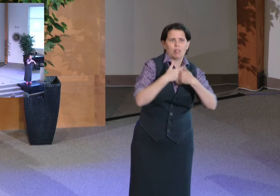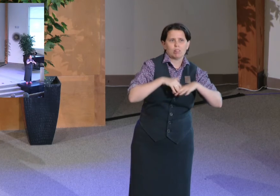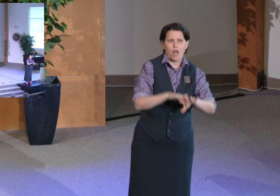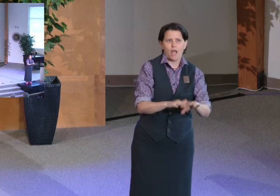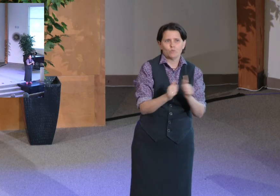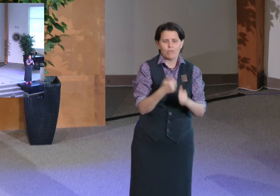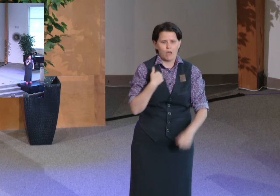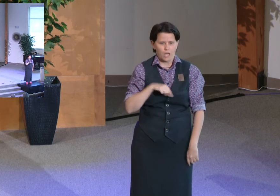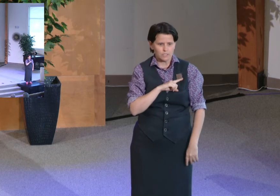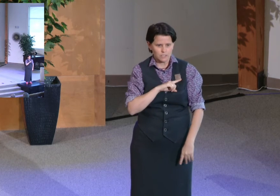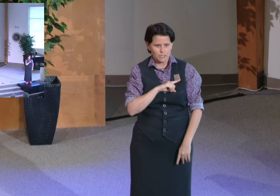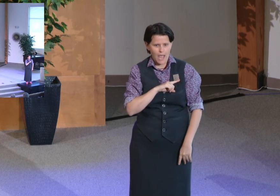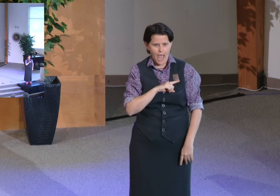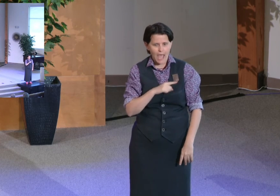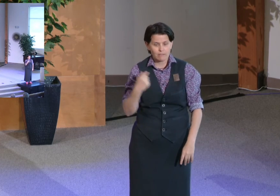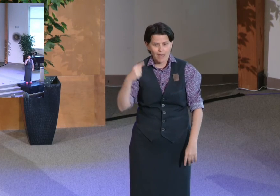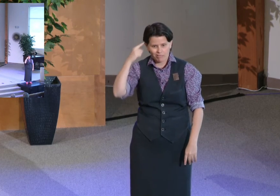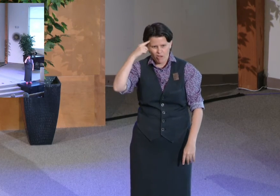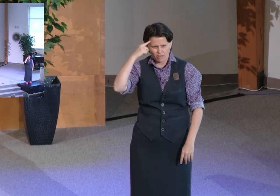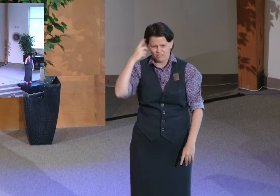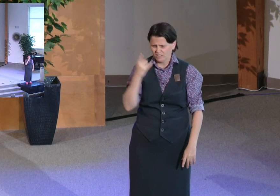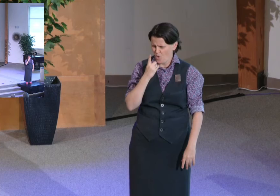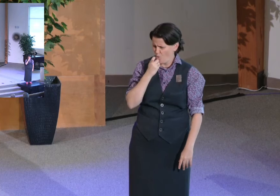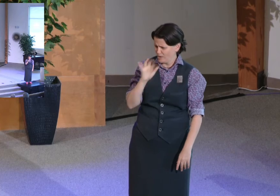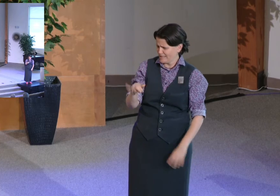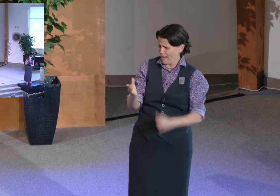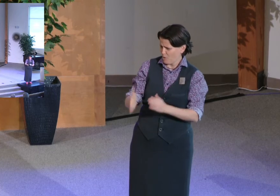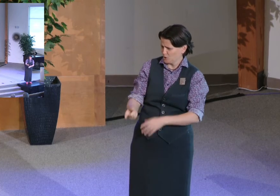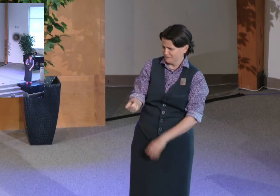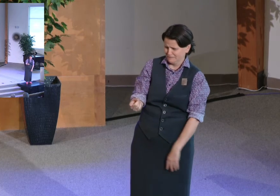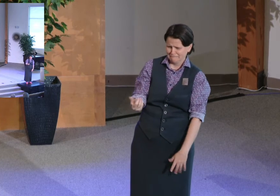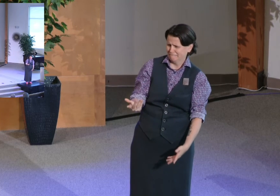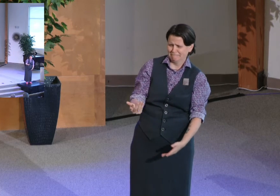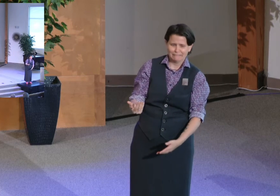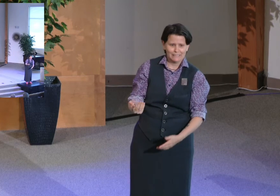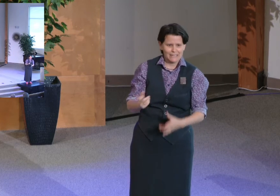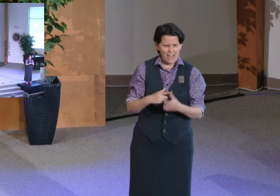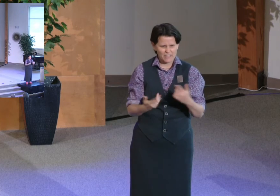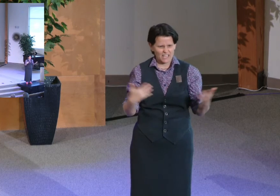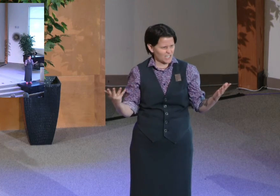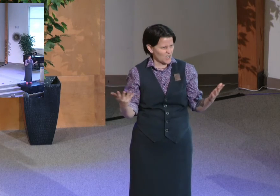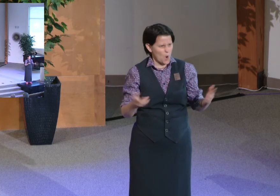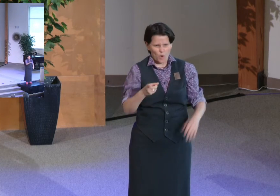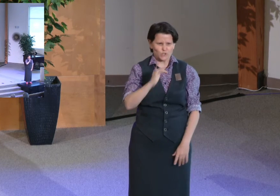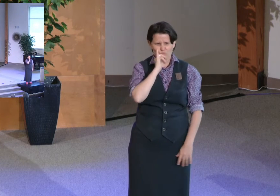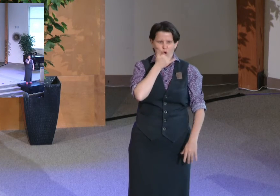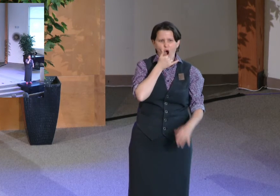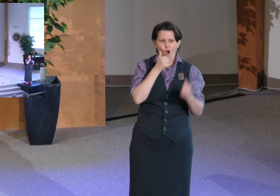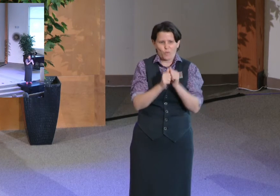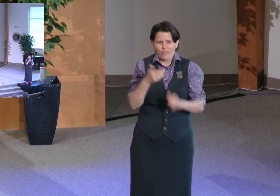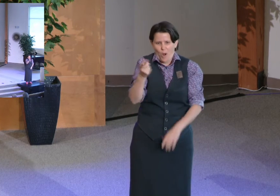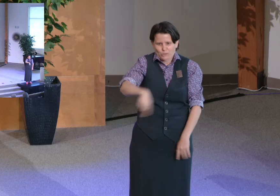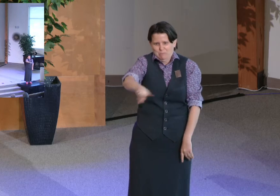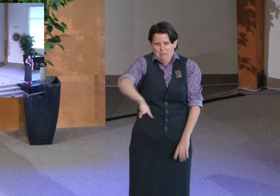people? And then quickly followed by, what's wrong with those people? Let's call it what it is, right? What's wrong with those people? So